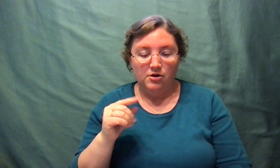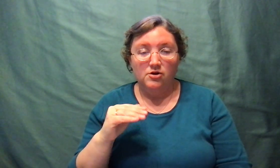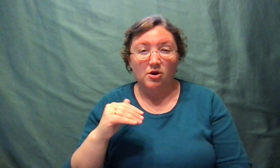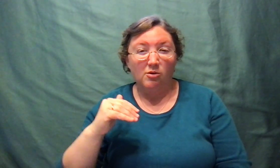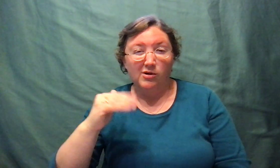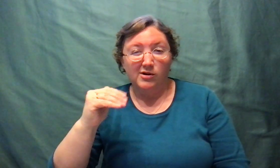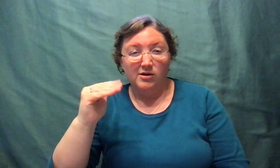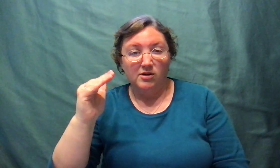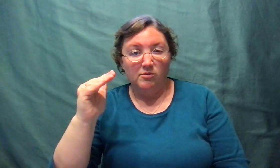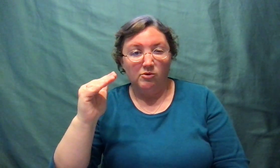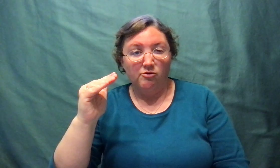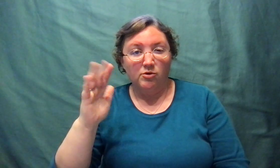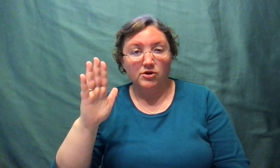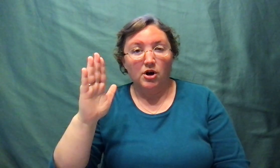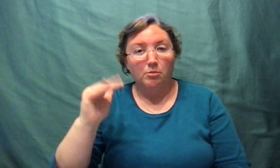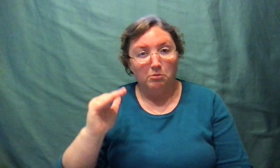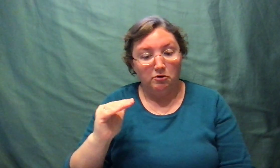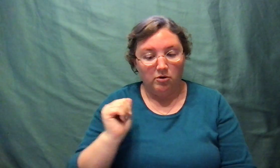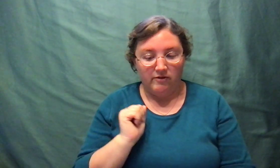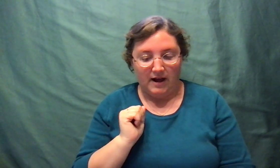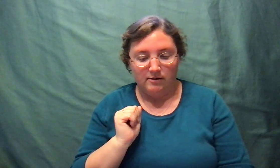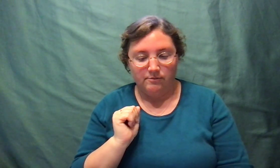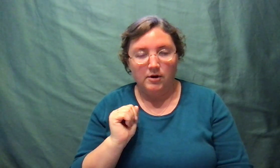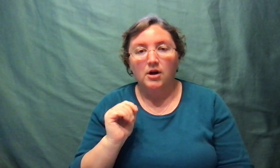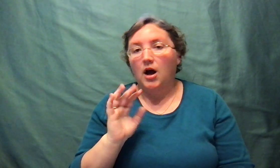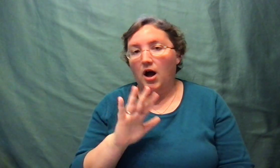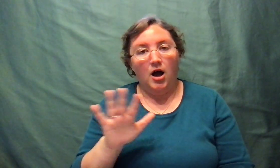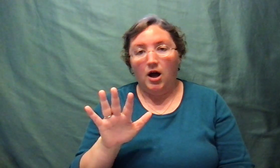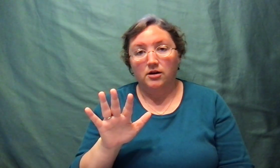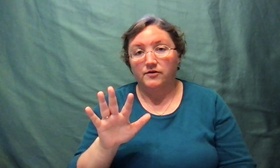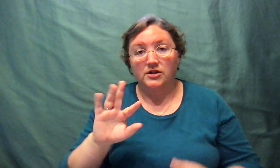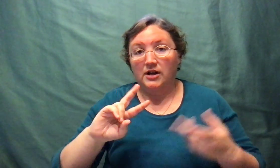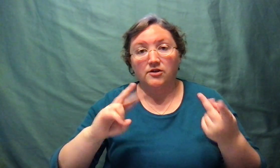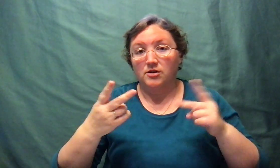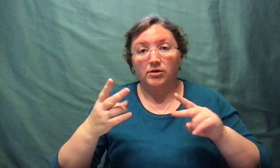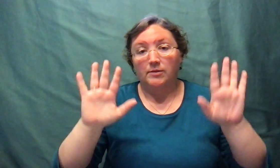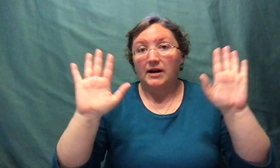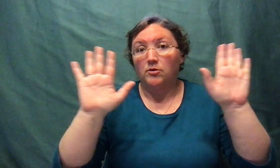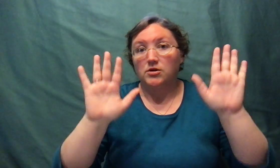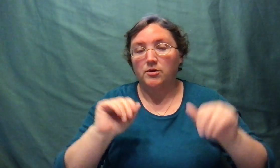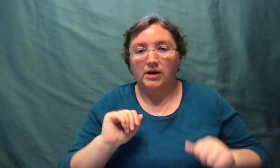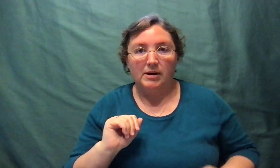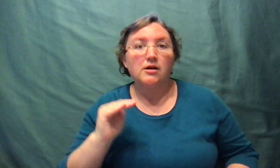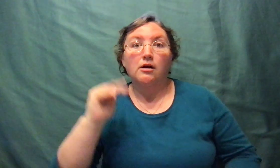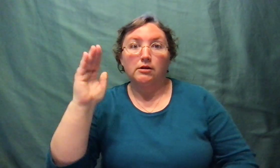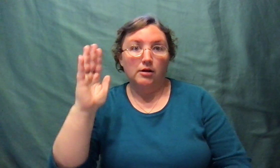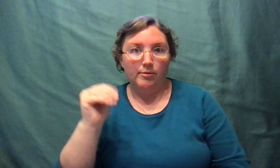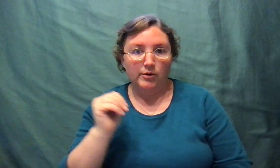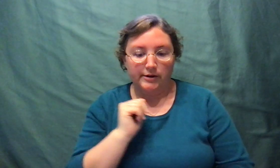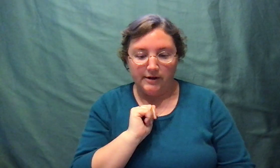So move more sharp, move more flat. I could have just signed those completely backwards. You know what I meant. A little up or a little down.